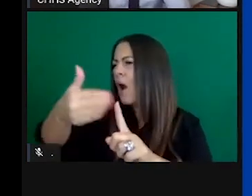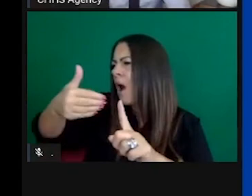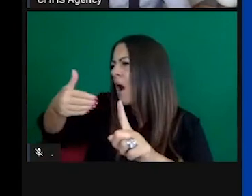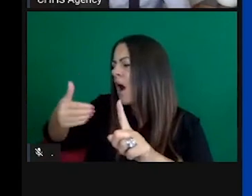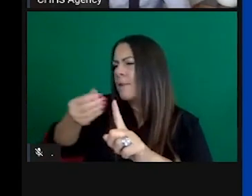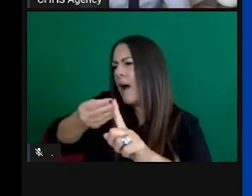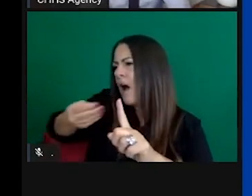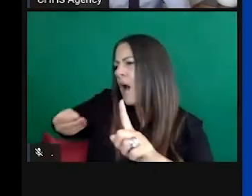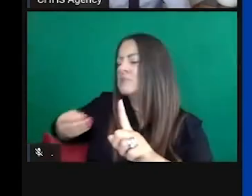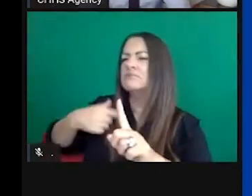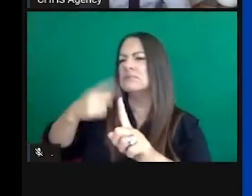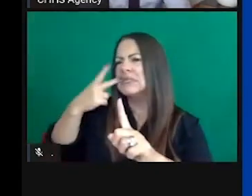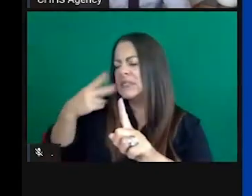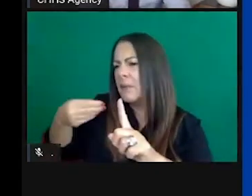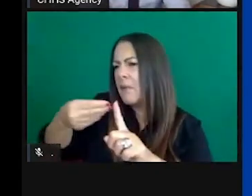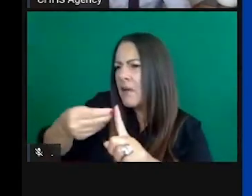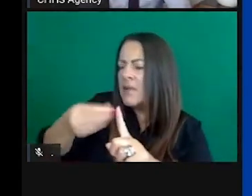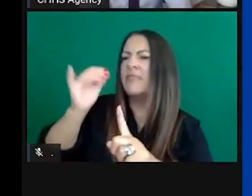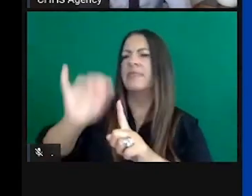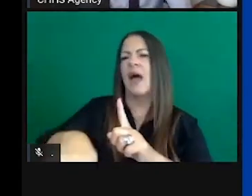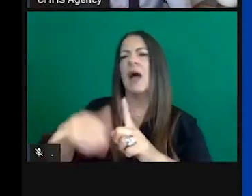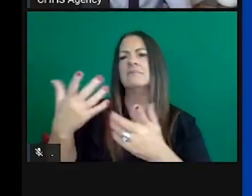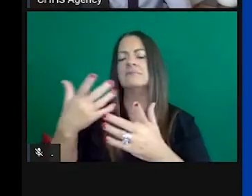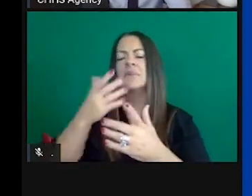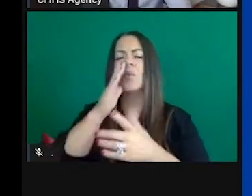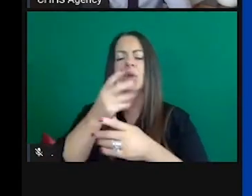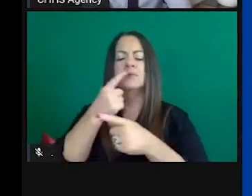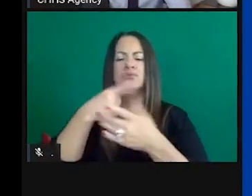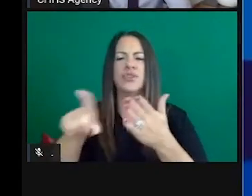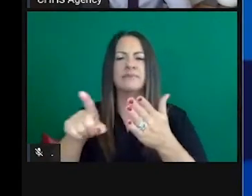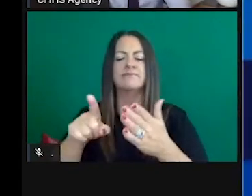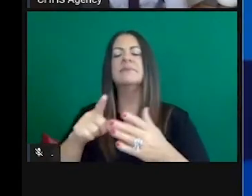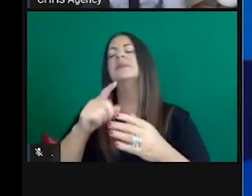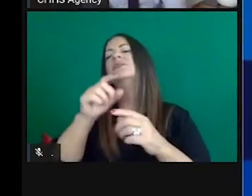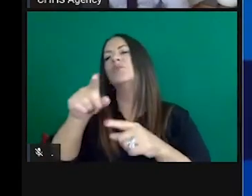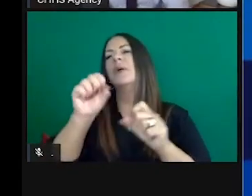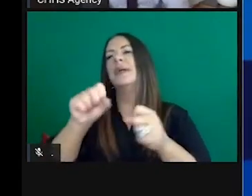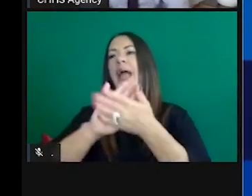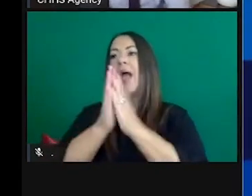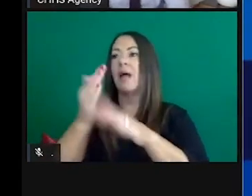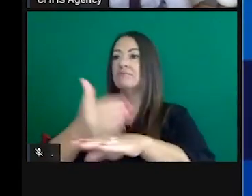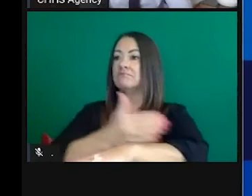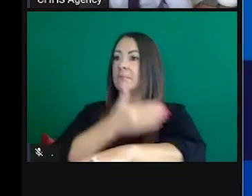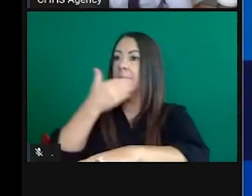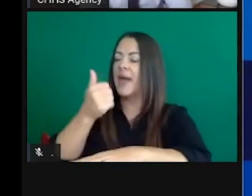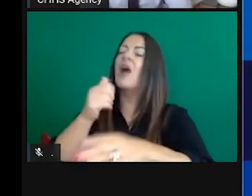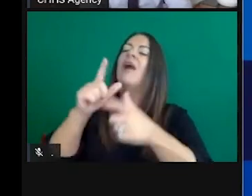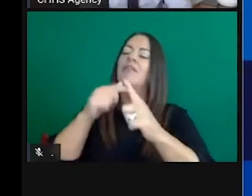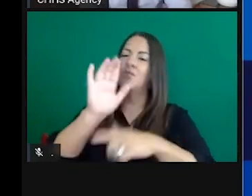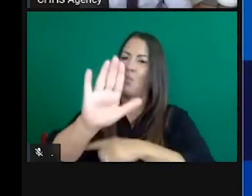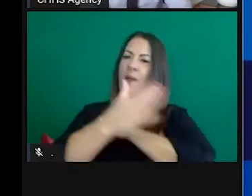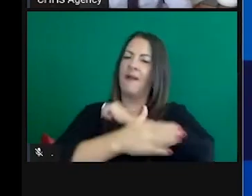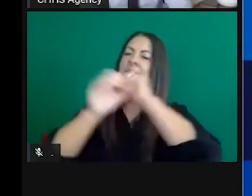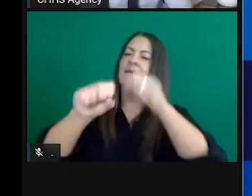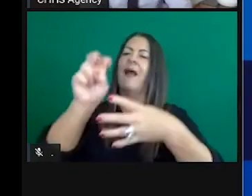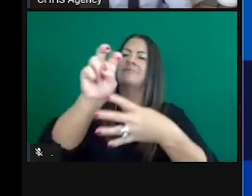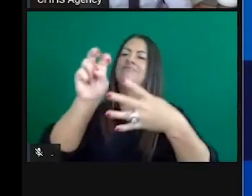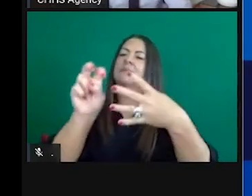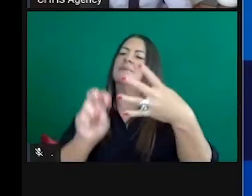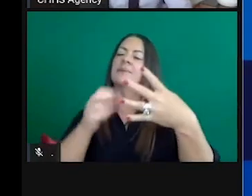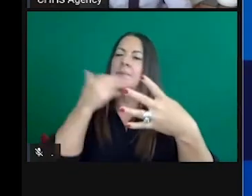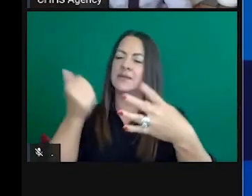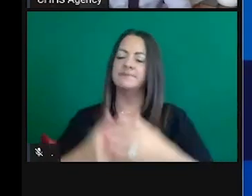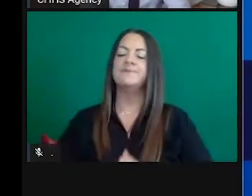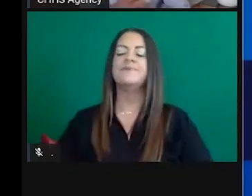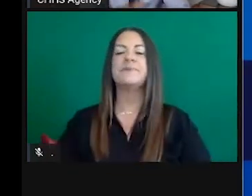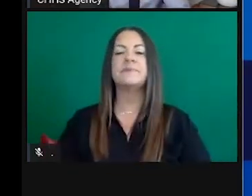less restrictive tier to a more restrictive tier. So before we go to reported questions, I